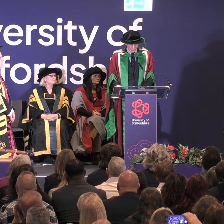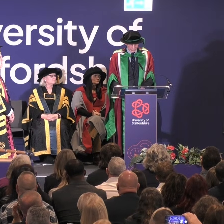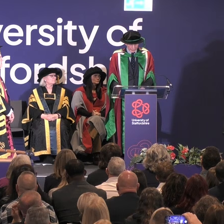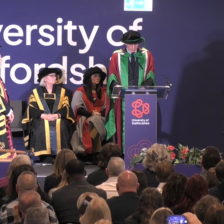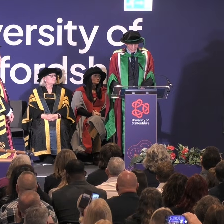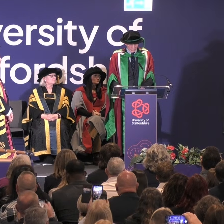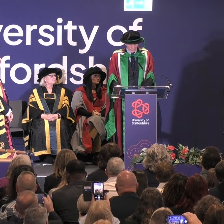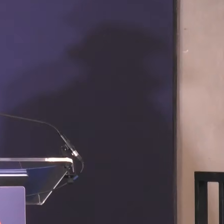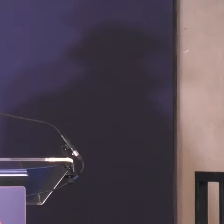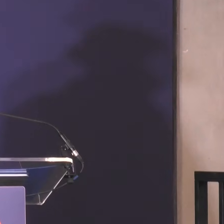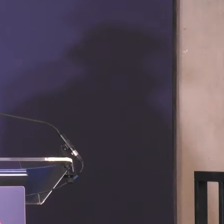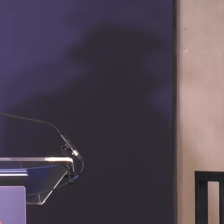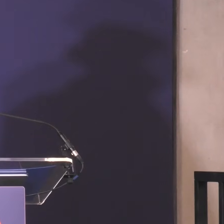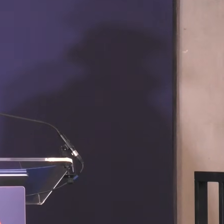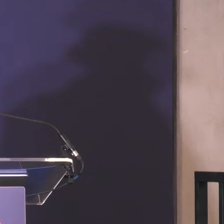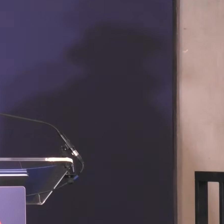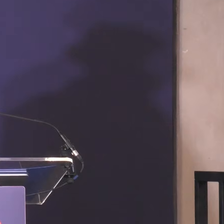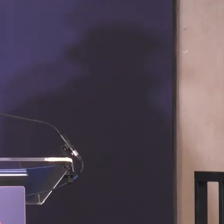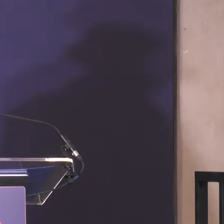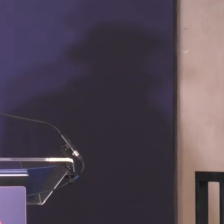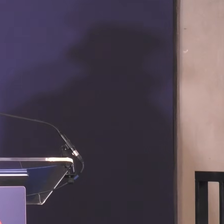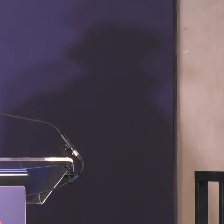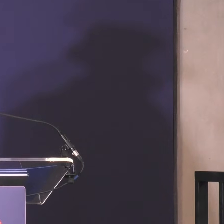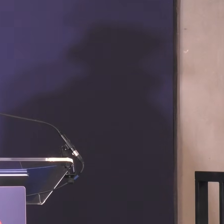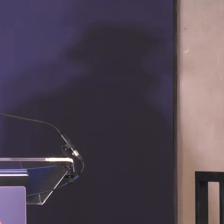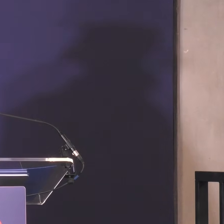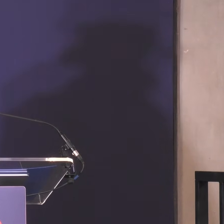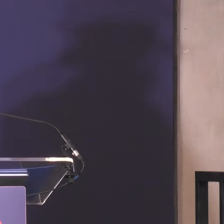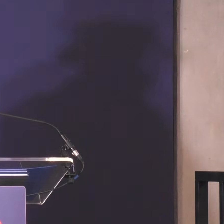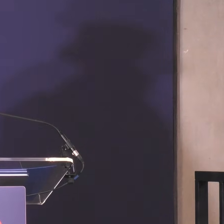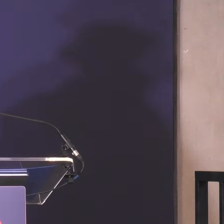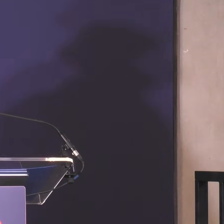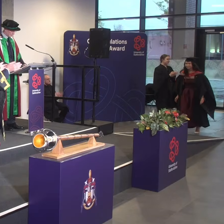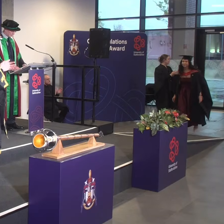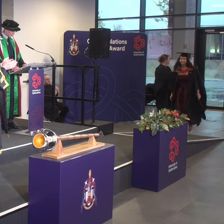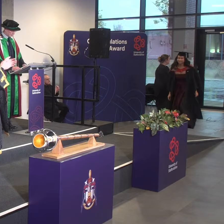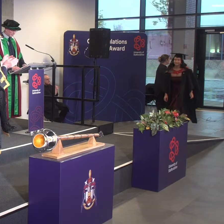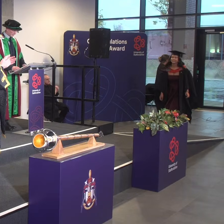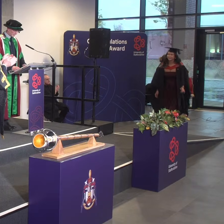Bachelor's degree in Policing and Criminal Investigation, Scarlett May Banks.